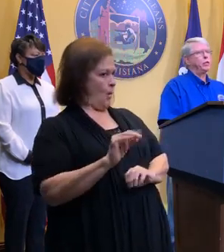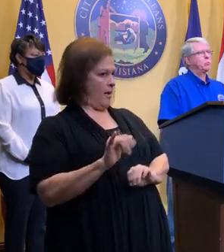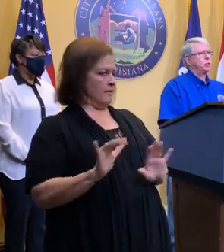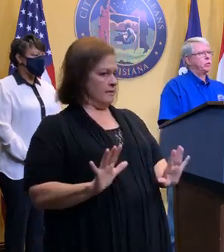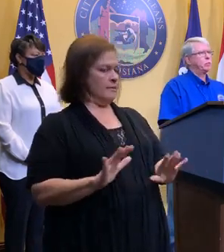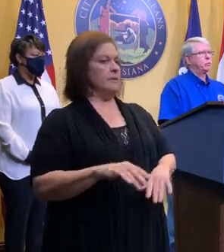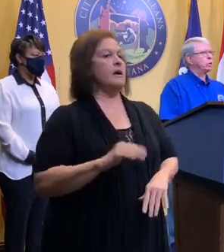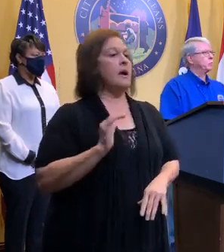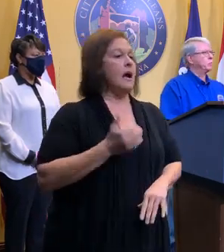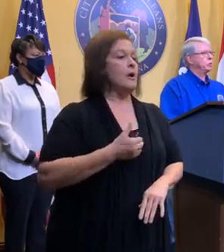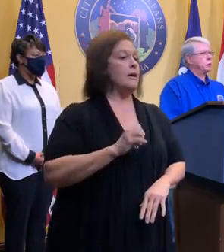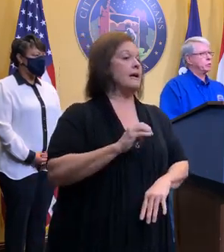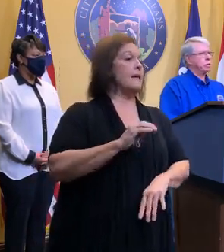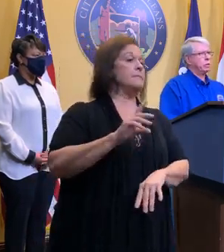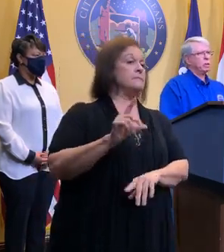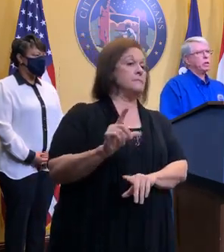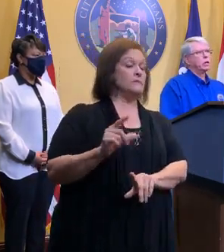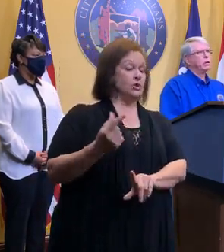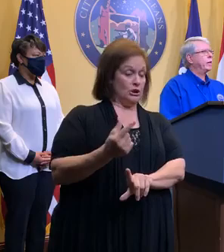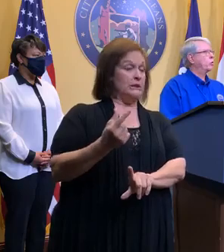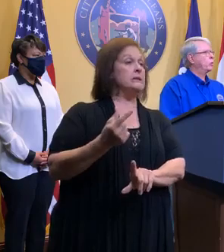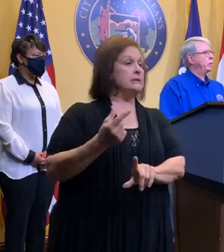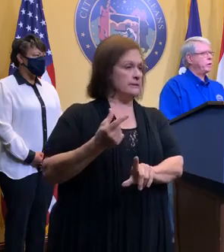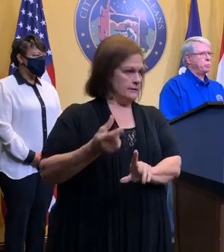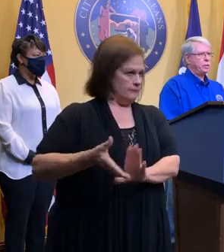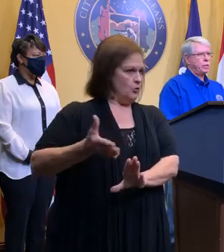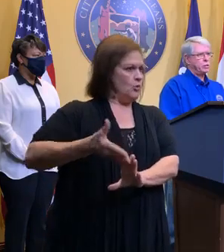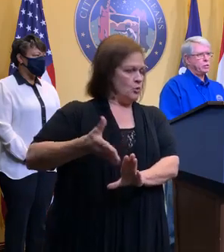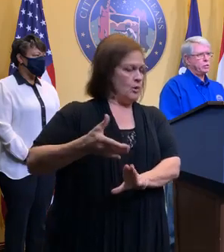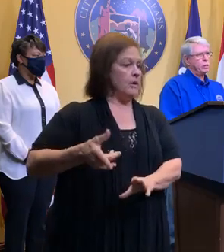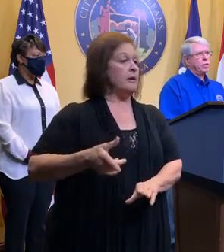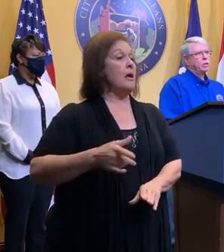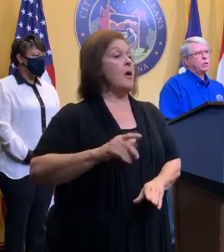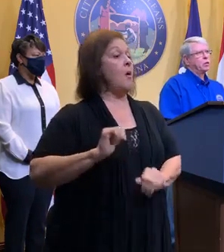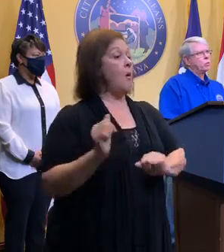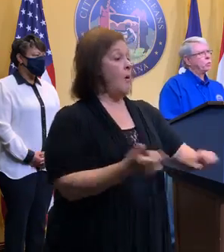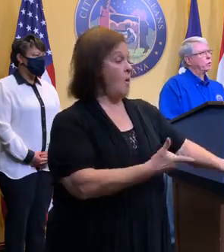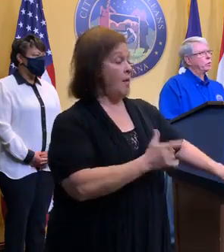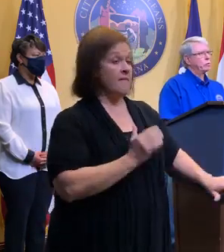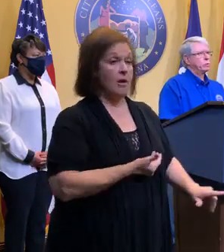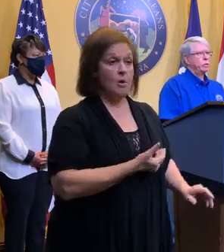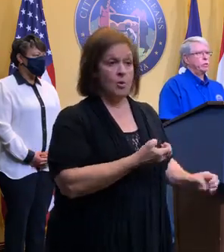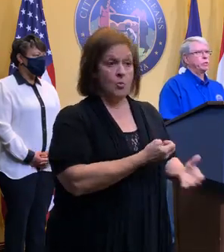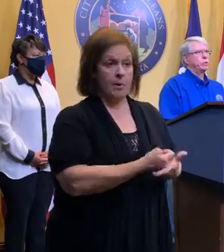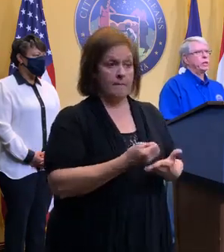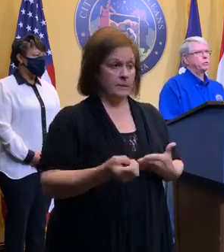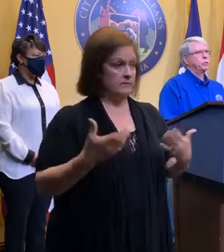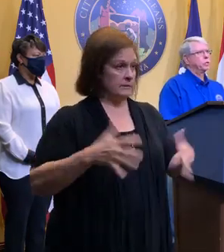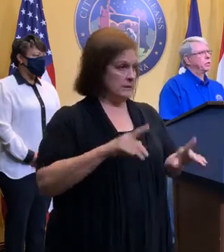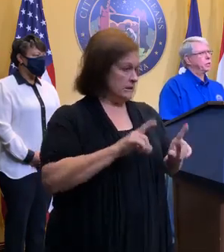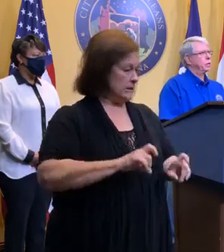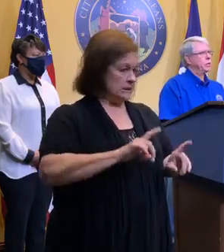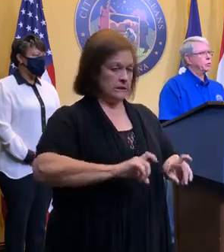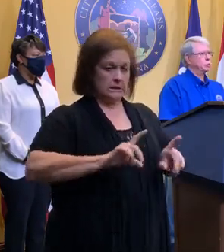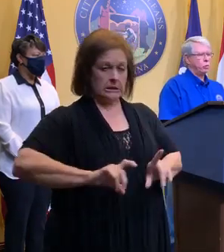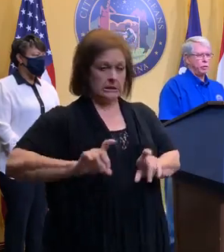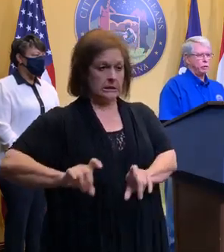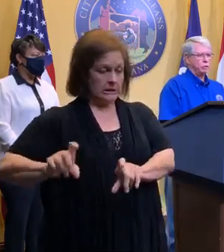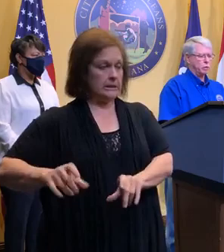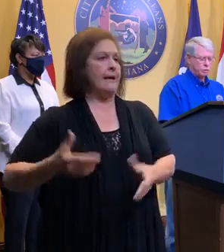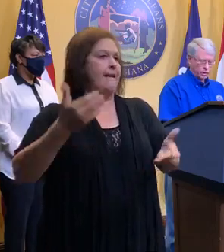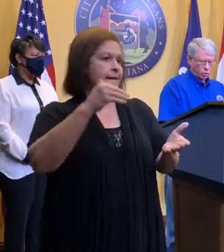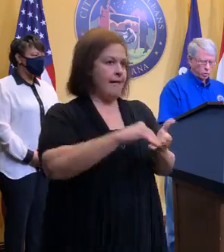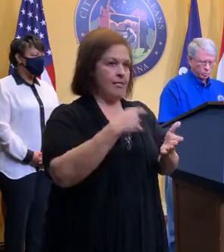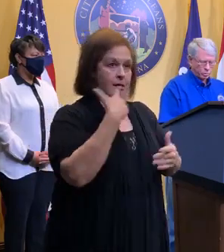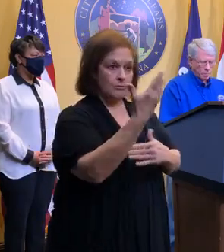5 of our EMDs available for use. All that equipment has been tested, and we're going through additional tests again this